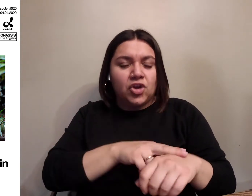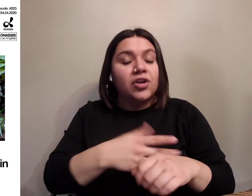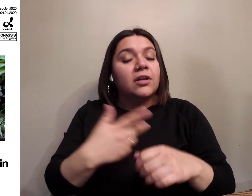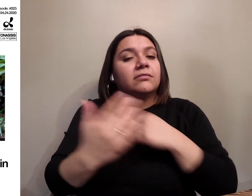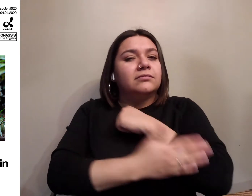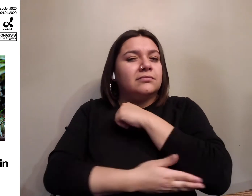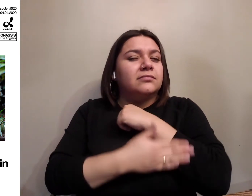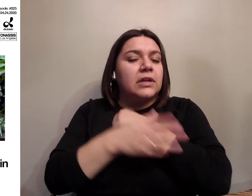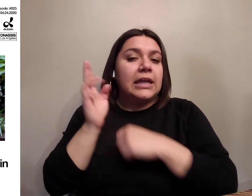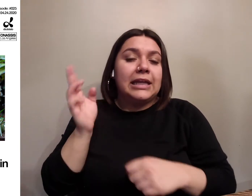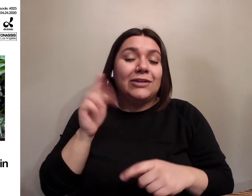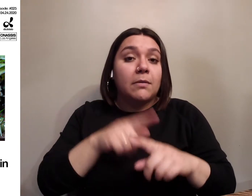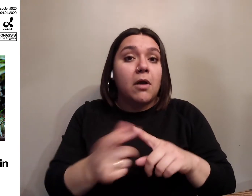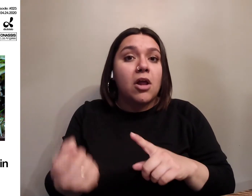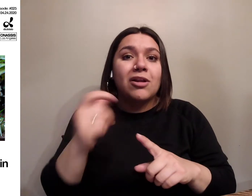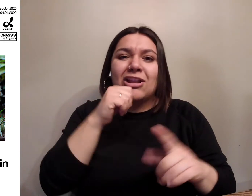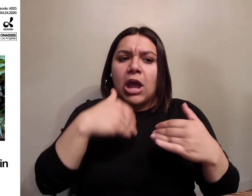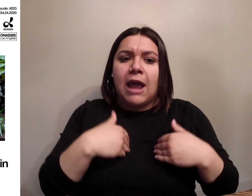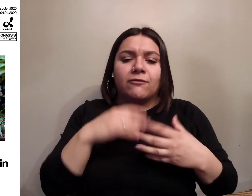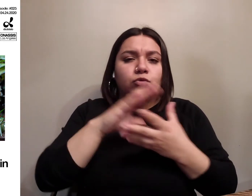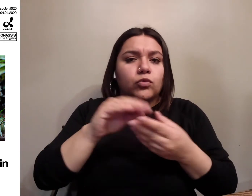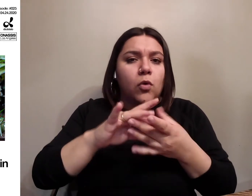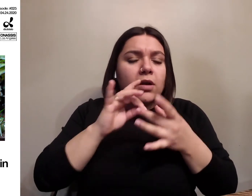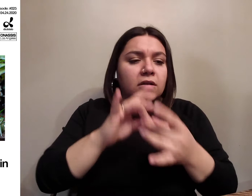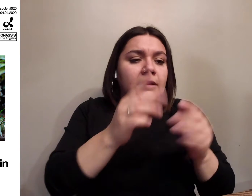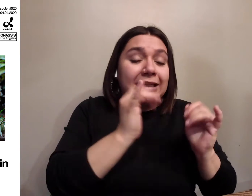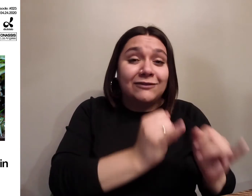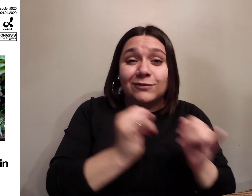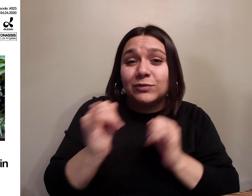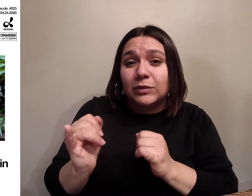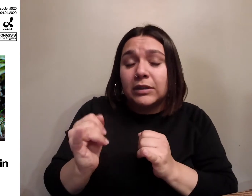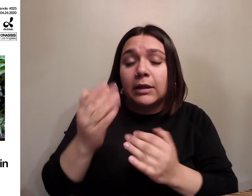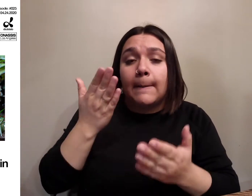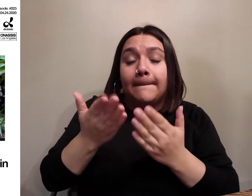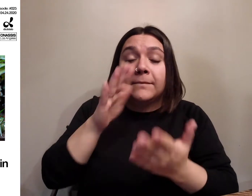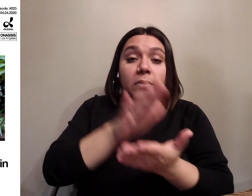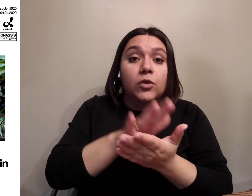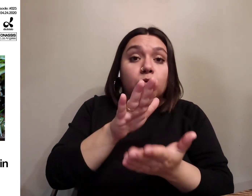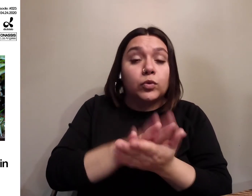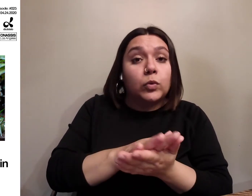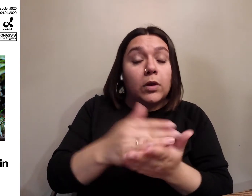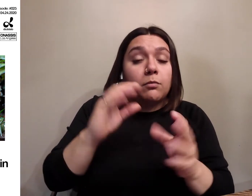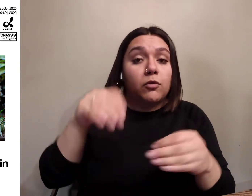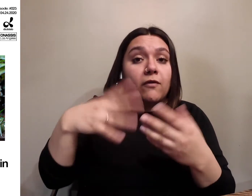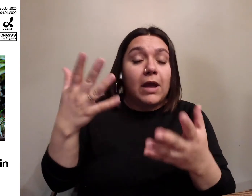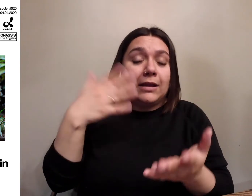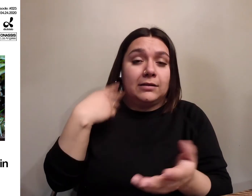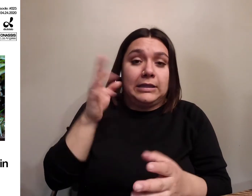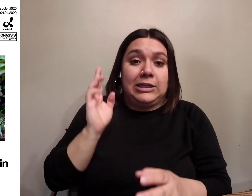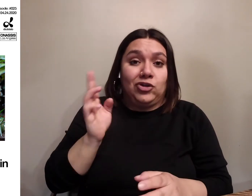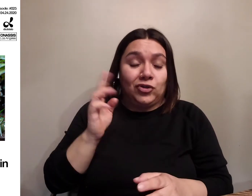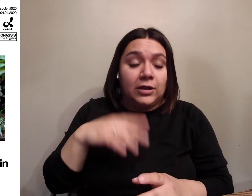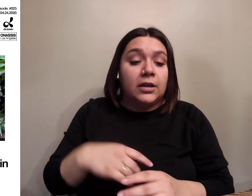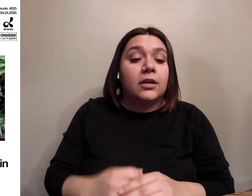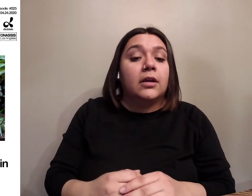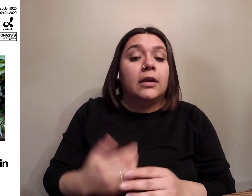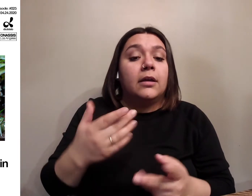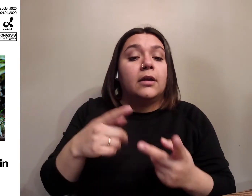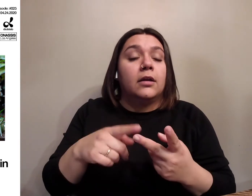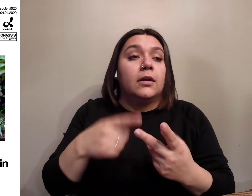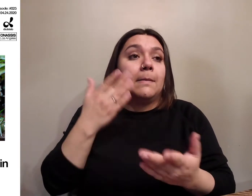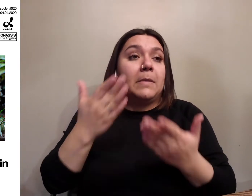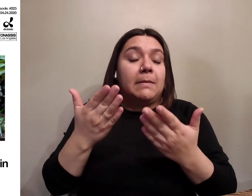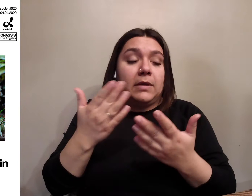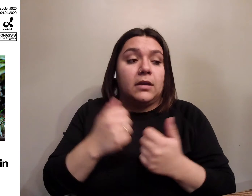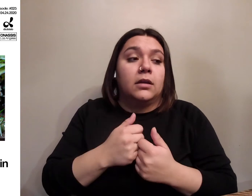history, there are no individuals in that story. The very few individuals that exist in an official history